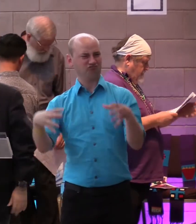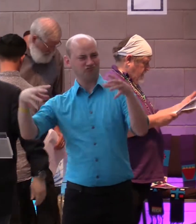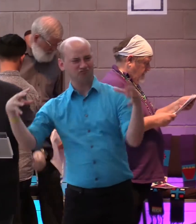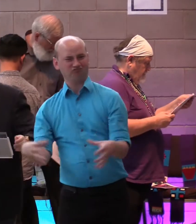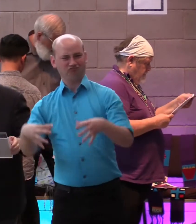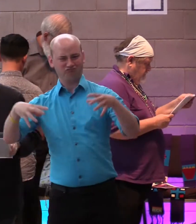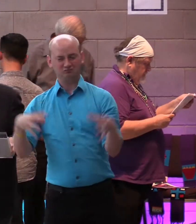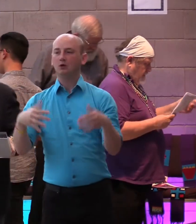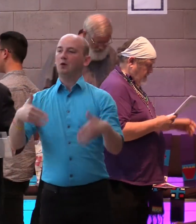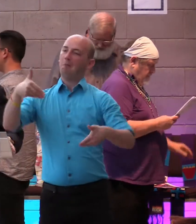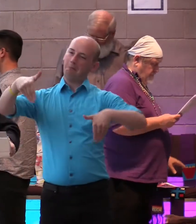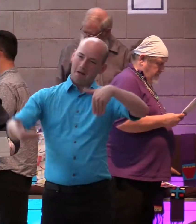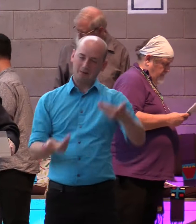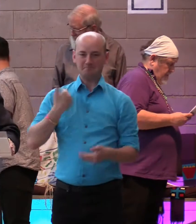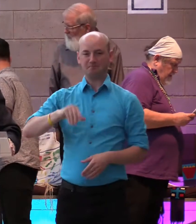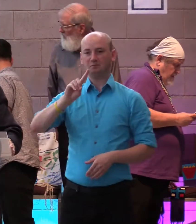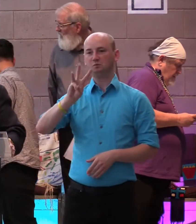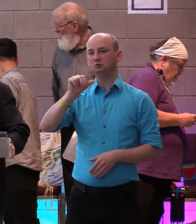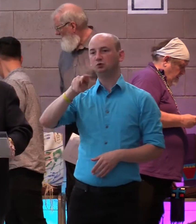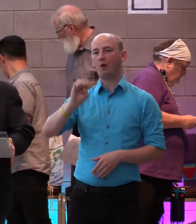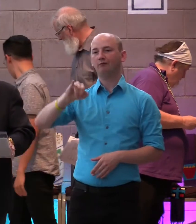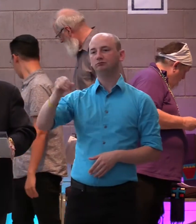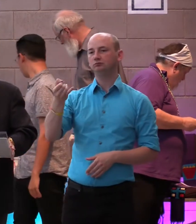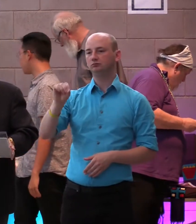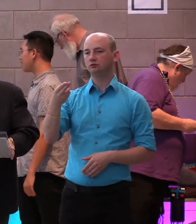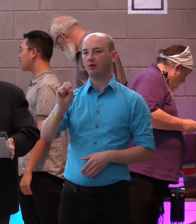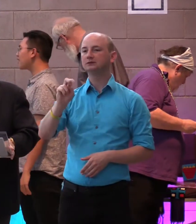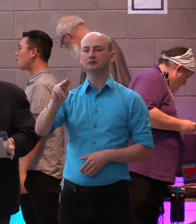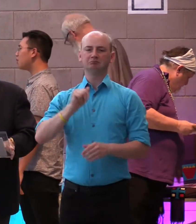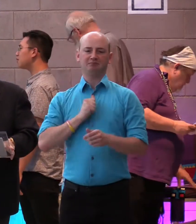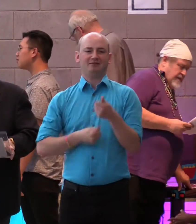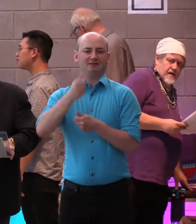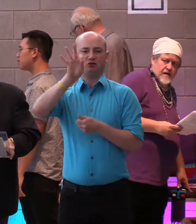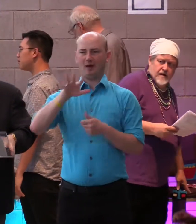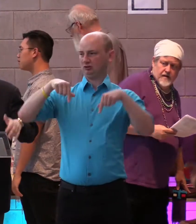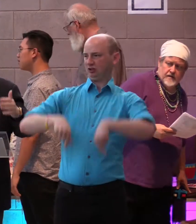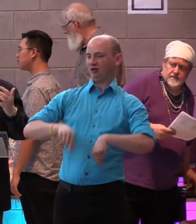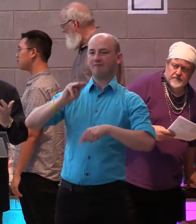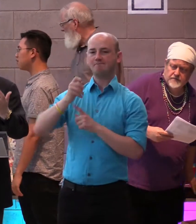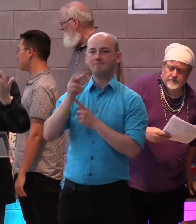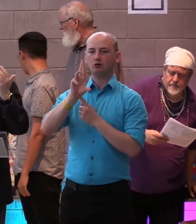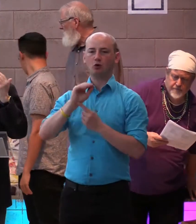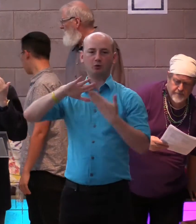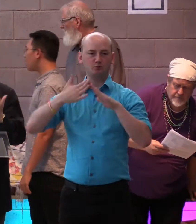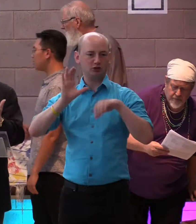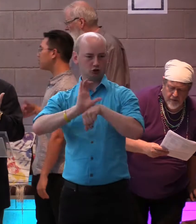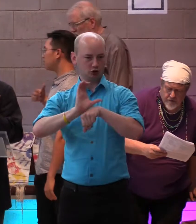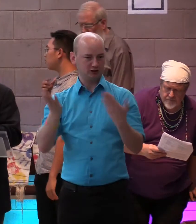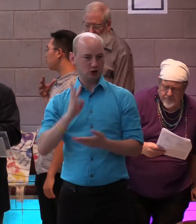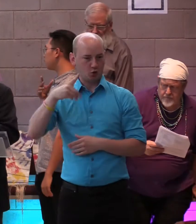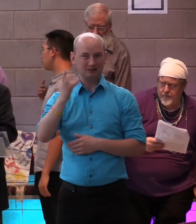Welcome, welcome, welcome. My name's Dwayne Johnson, the senior pastor of the Metropolitan Community Church of Washington, D.C., where we